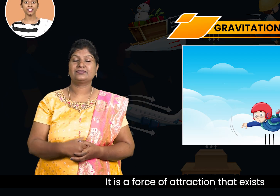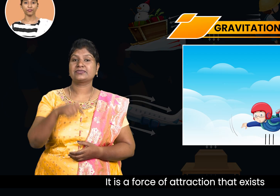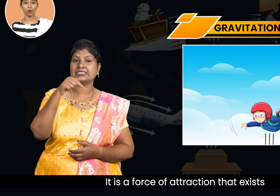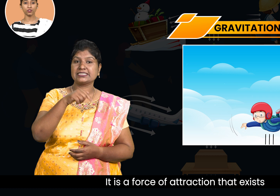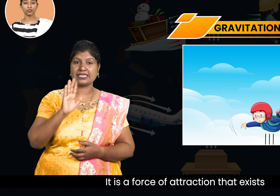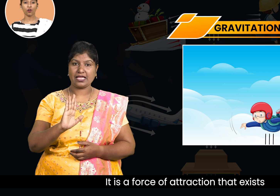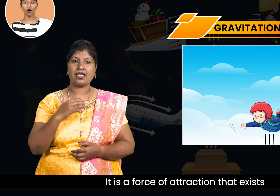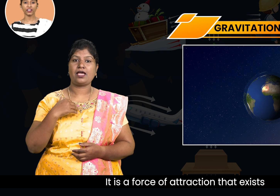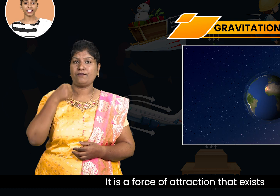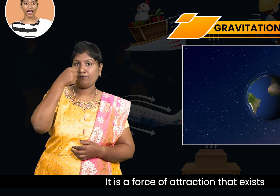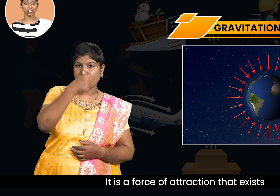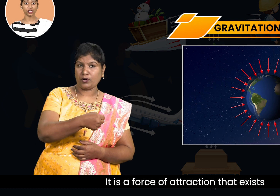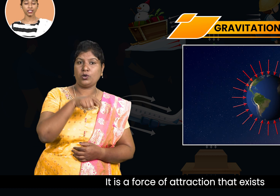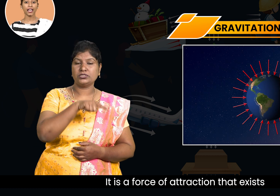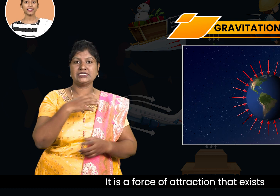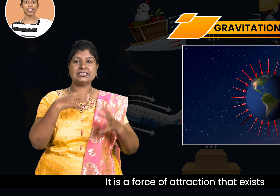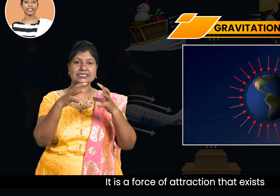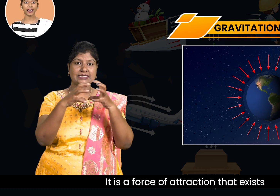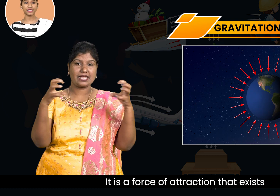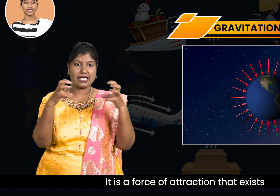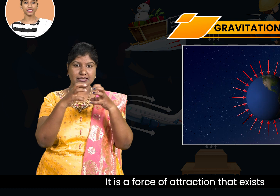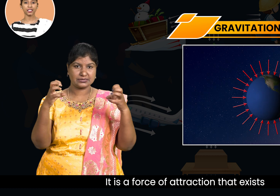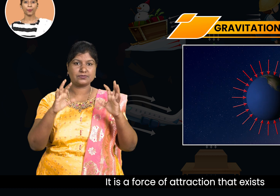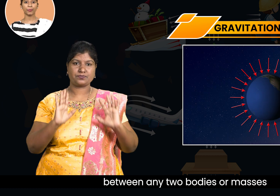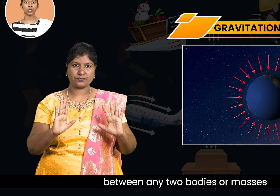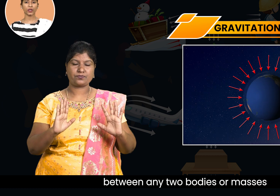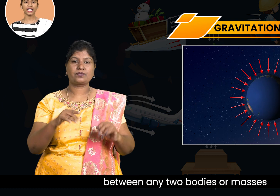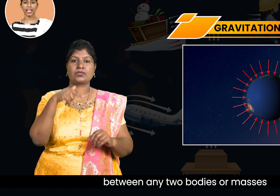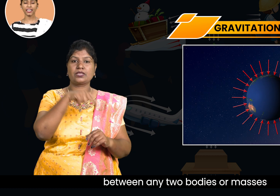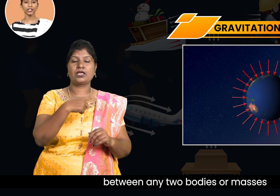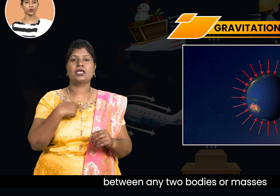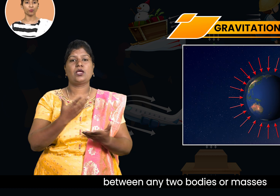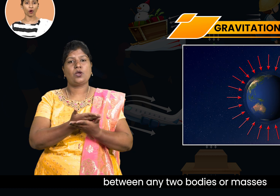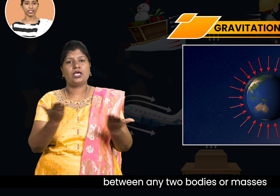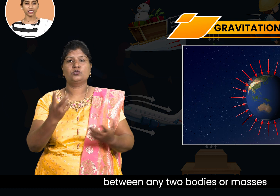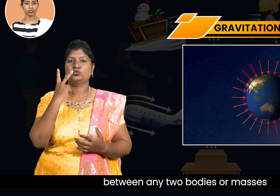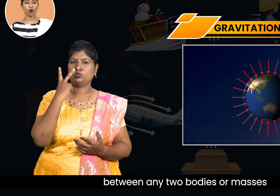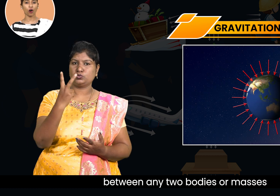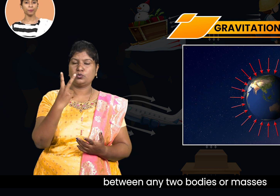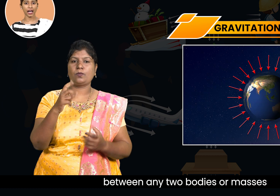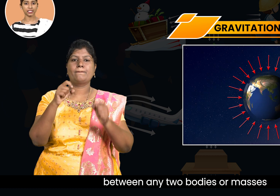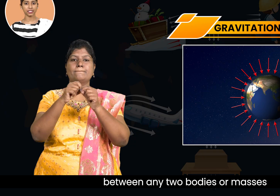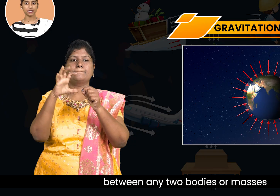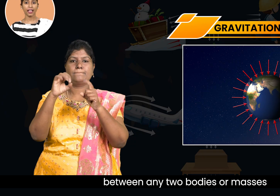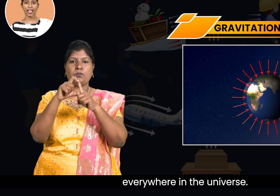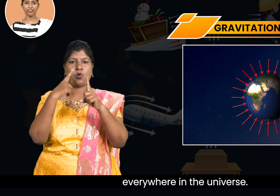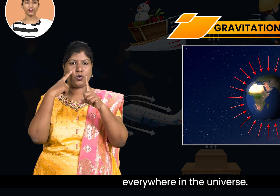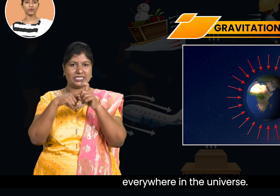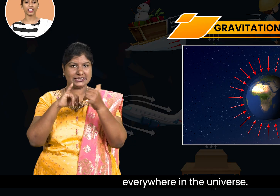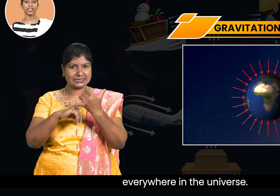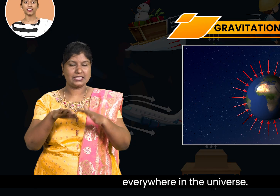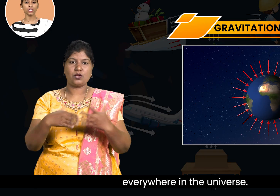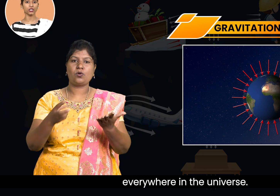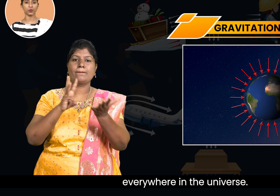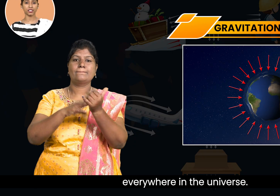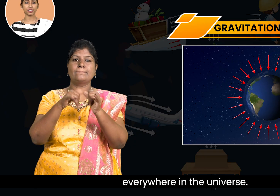It is a force of attraction that exists between any two bodies or masses